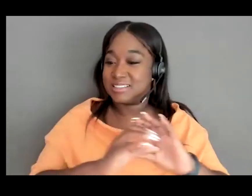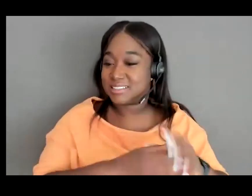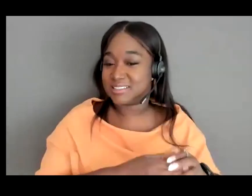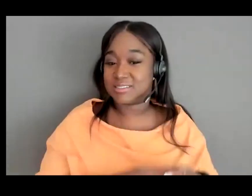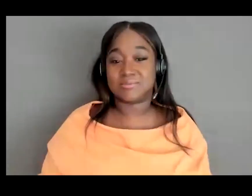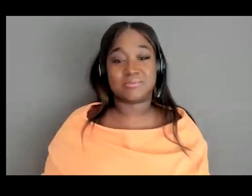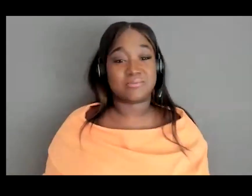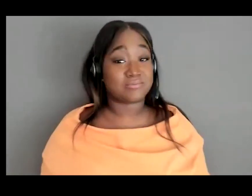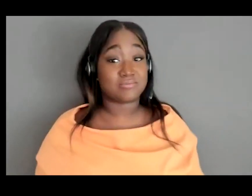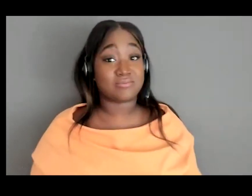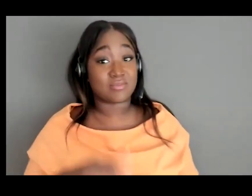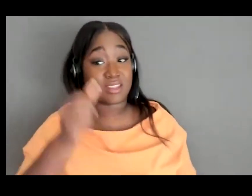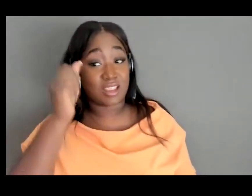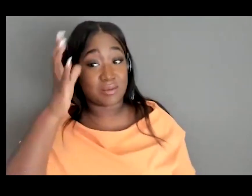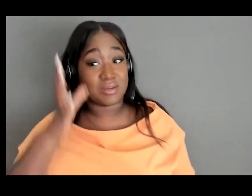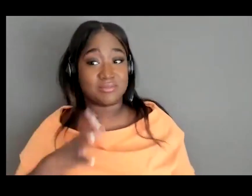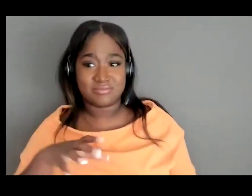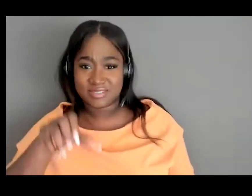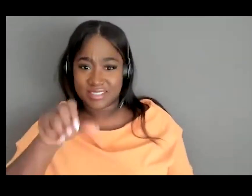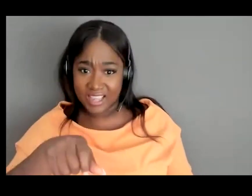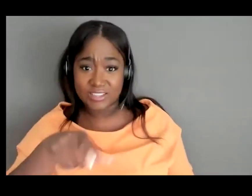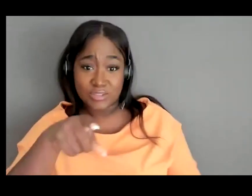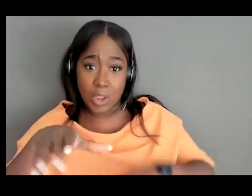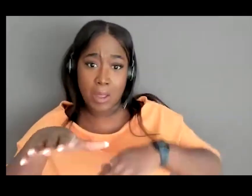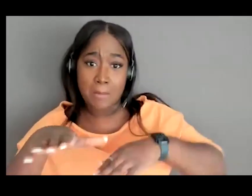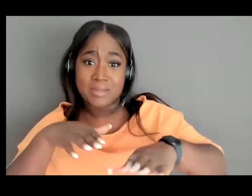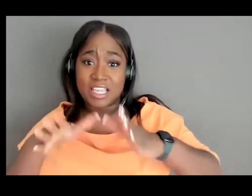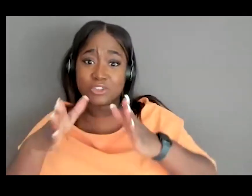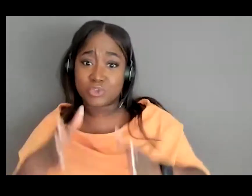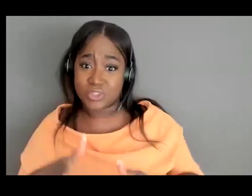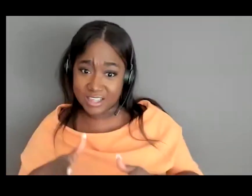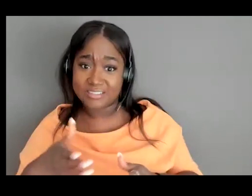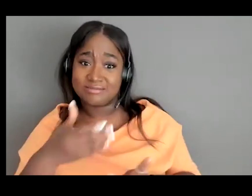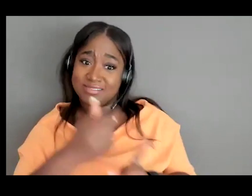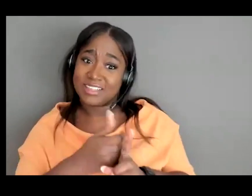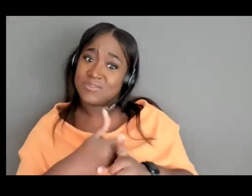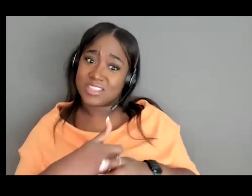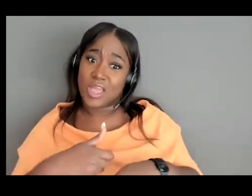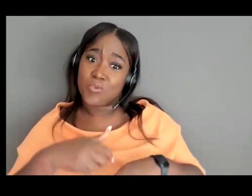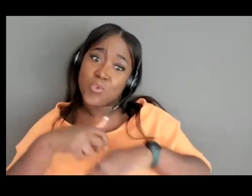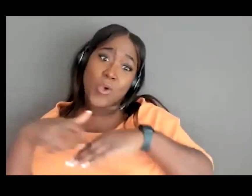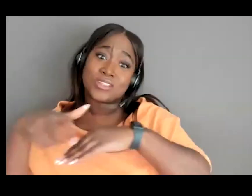But yes, you are a pedestrian. You're just a pedestrian who rolls.